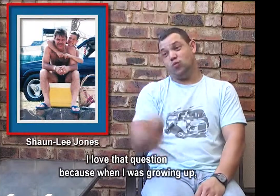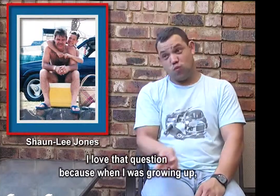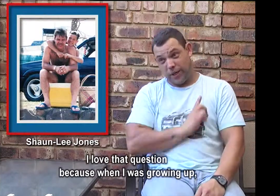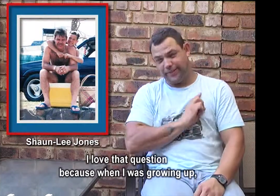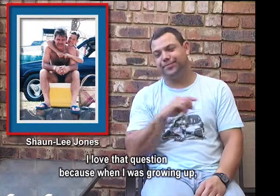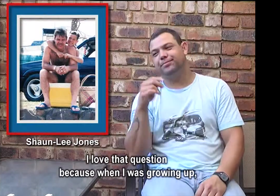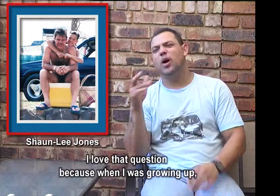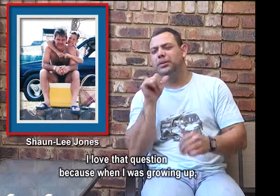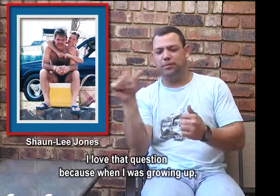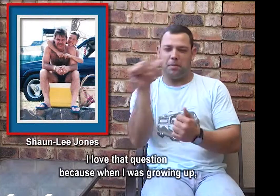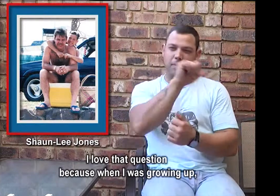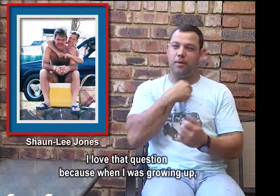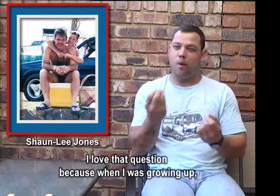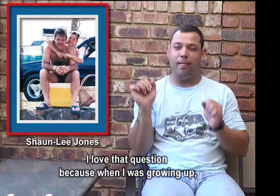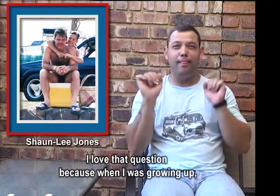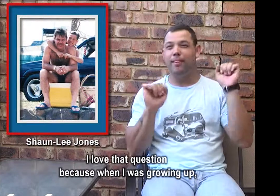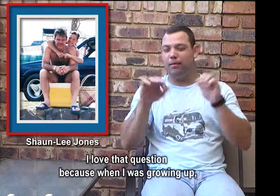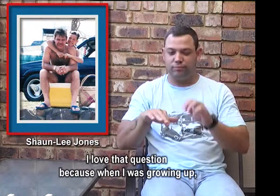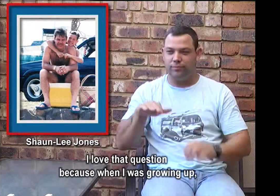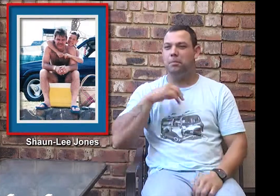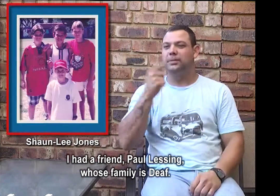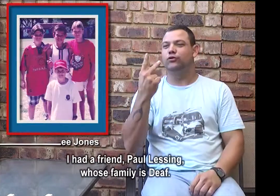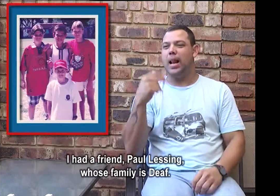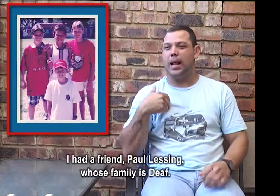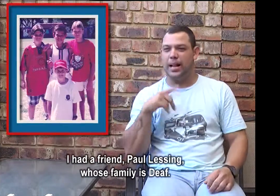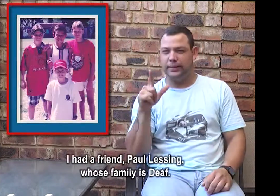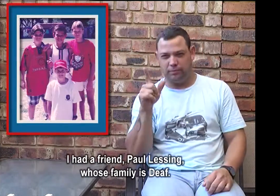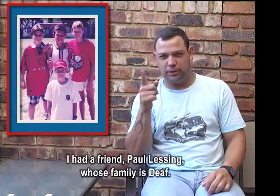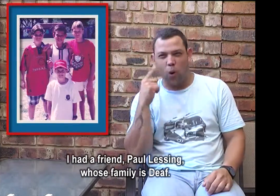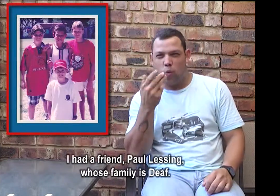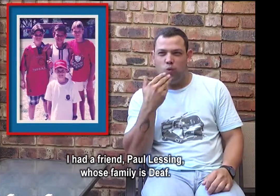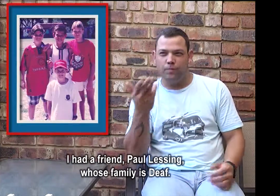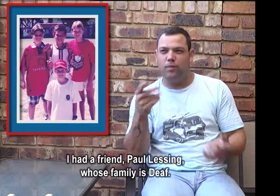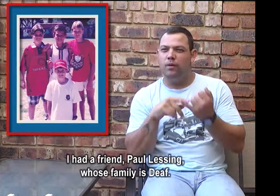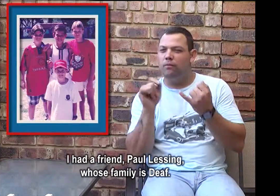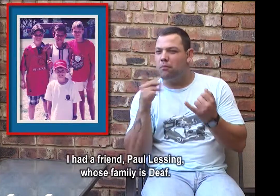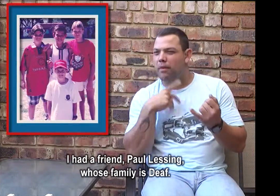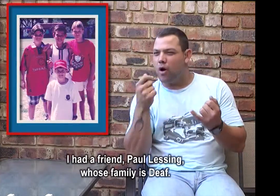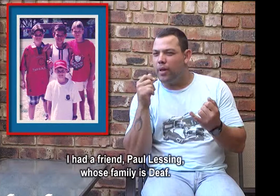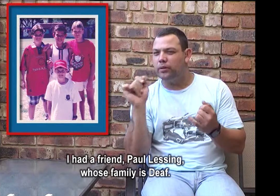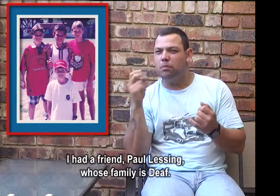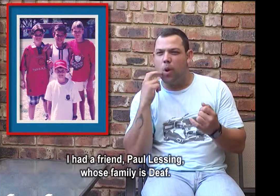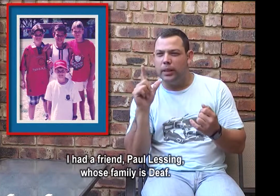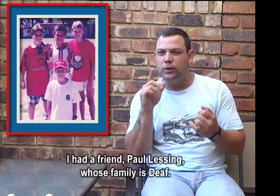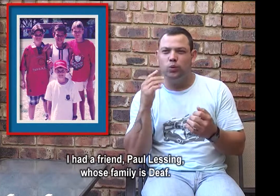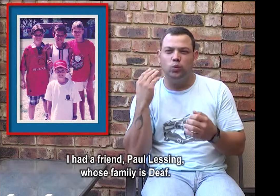I love that question, because when I was growing up, I had a friend, Paul Lessing, whose family is deaf.